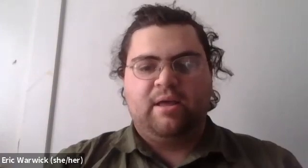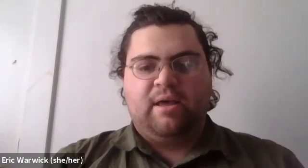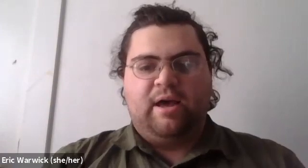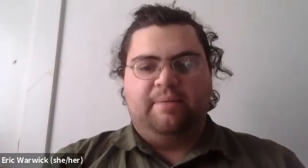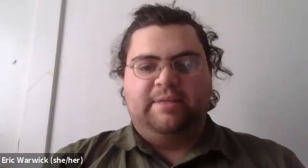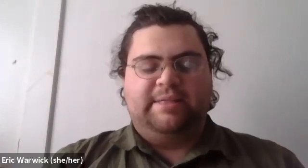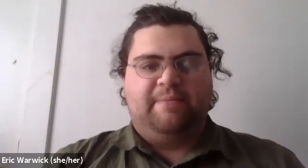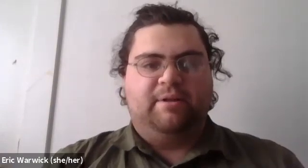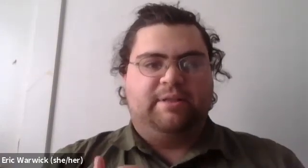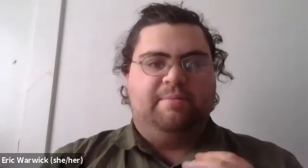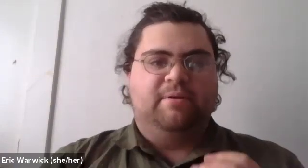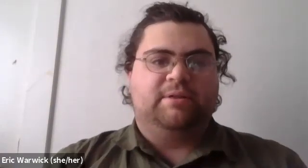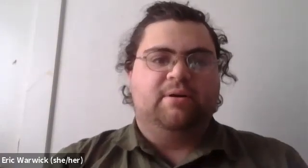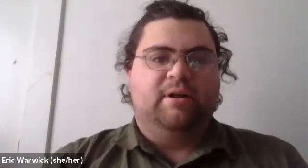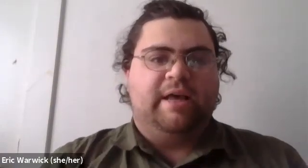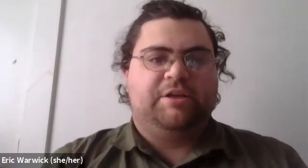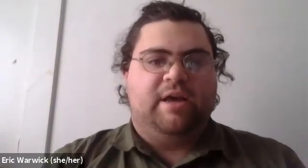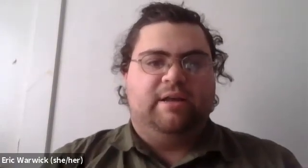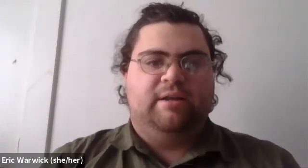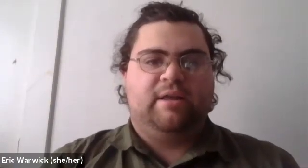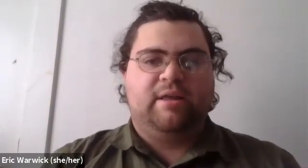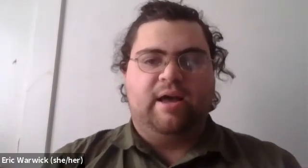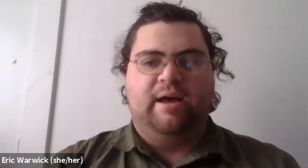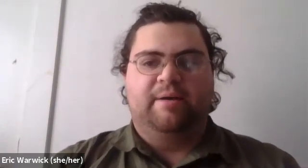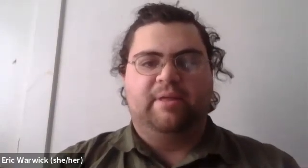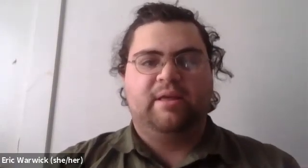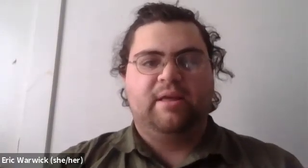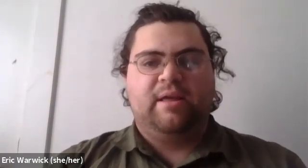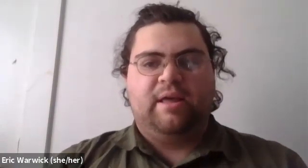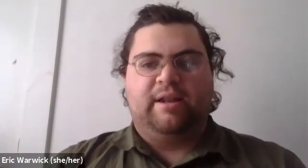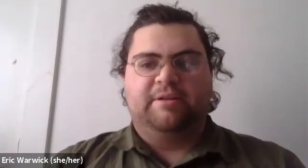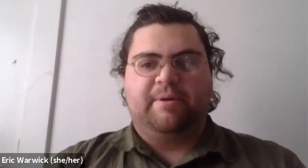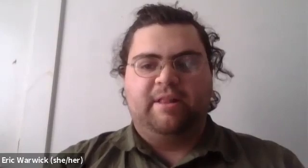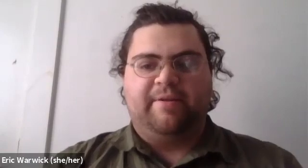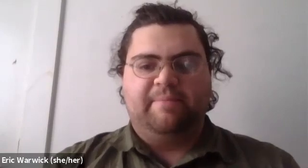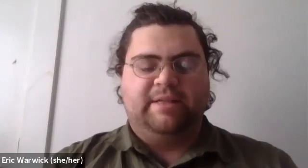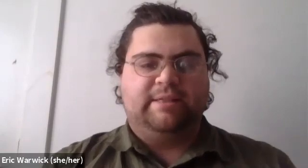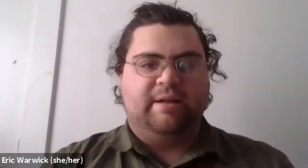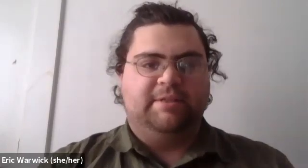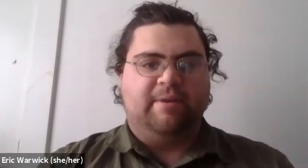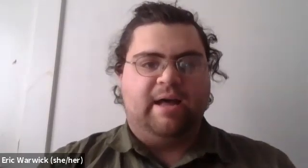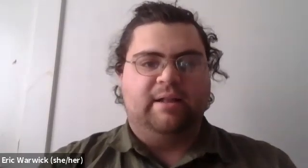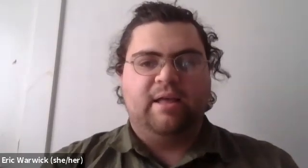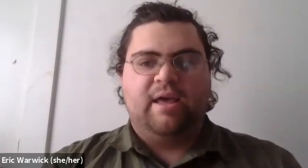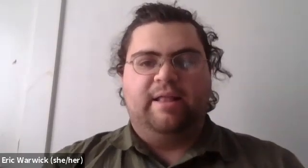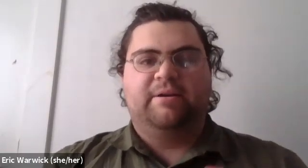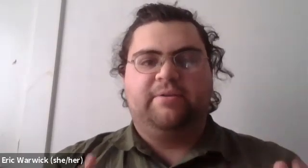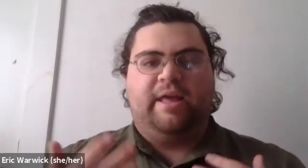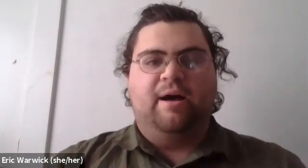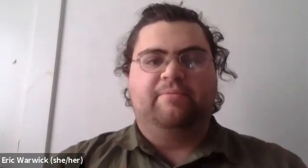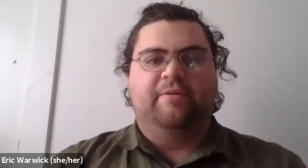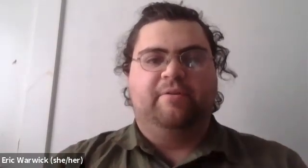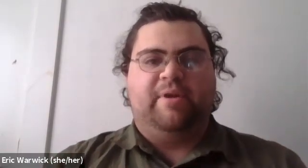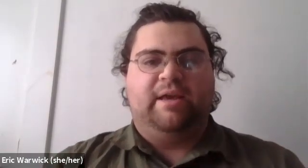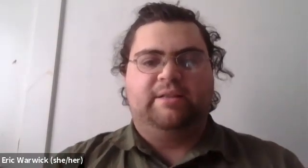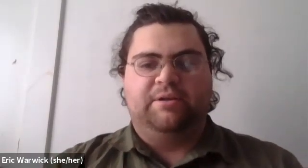own Disabled Abled Coalition, and I was part of the Feminist Club as well. And that was